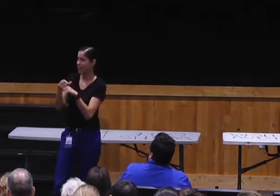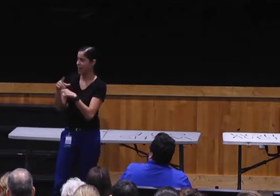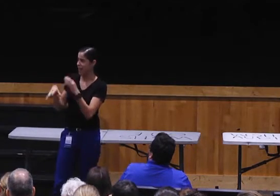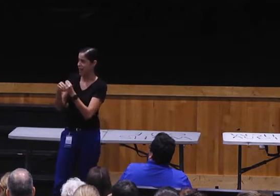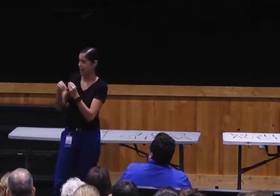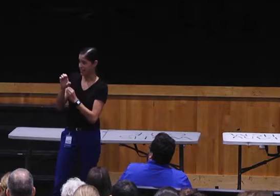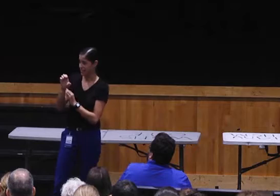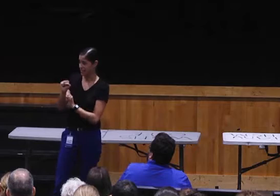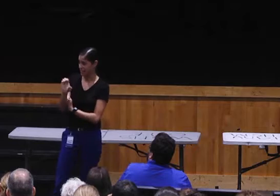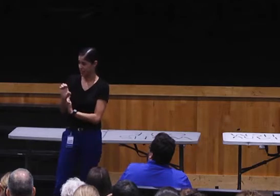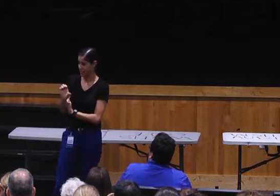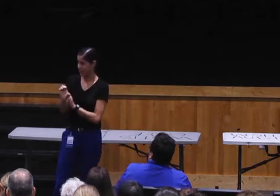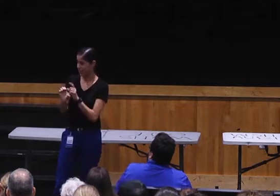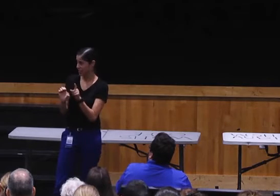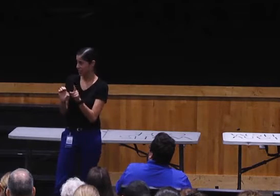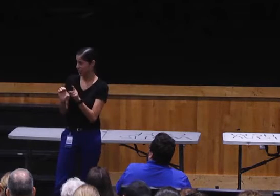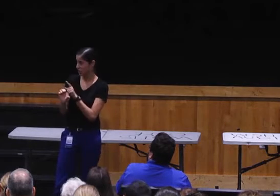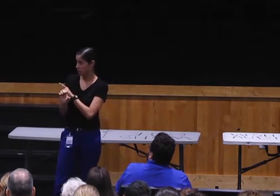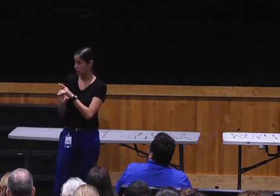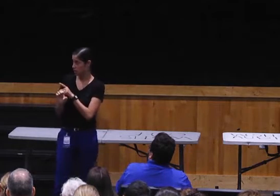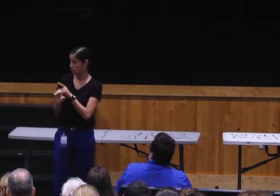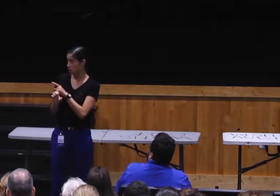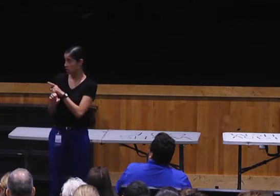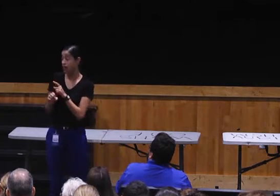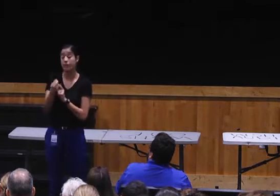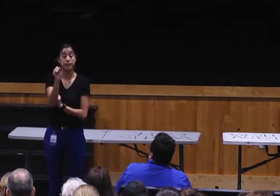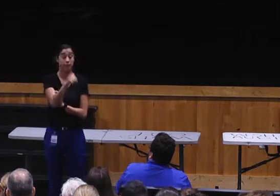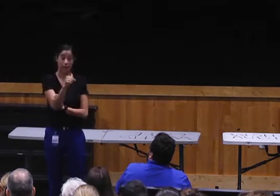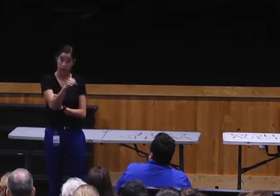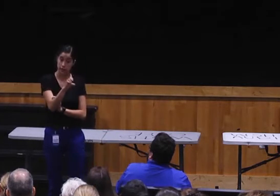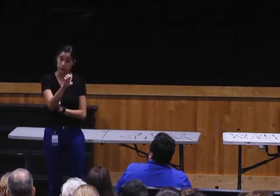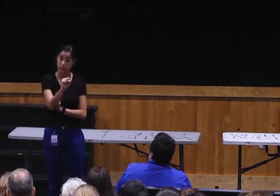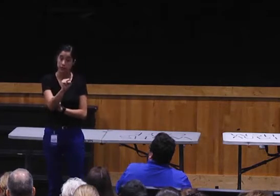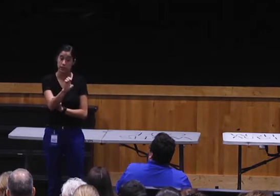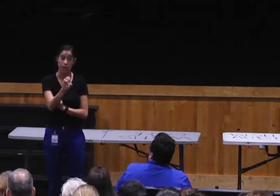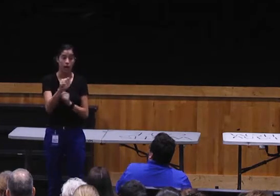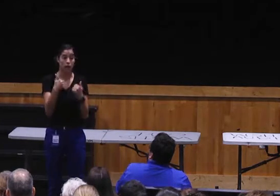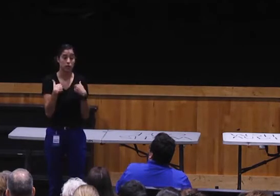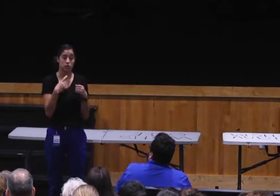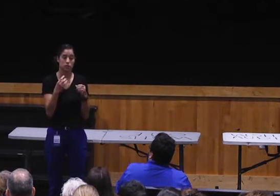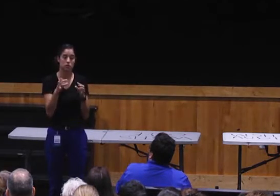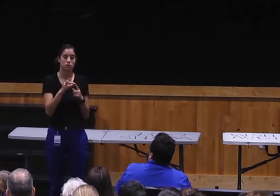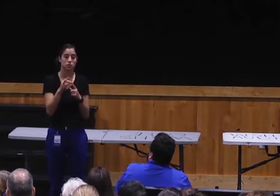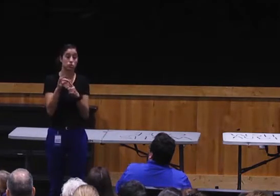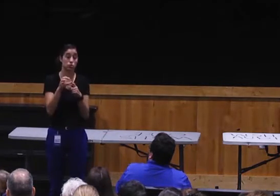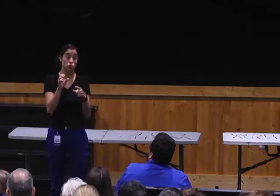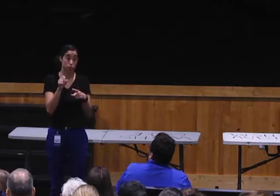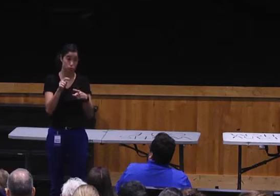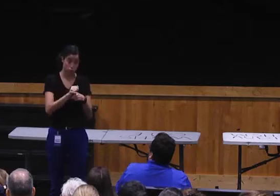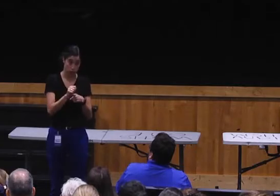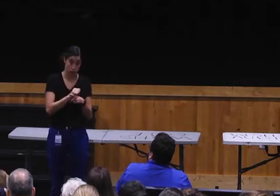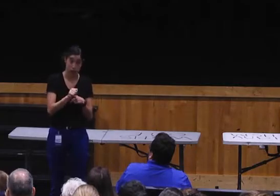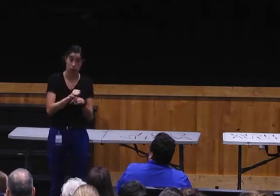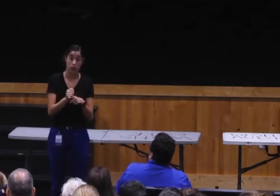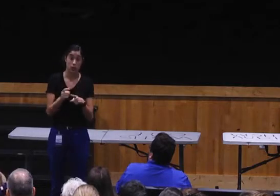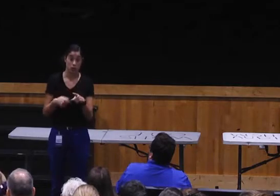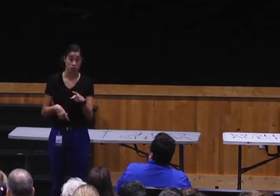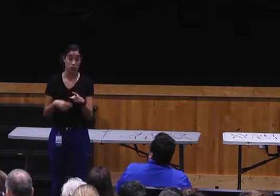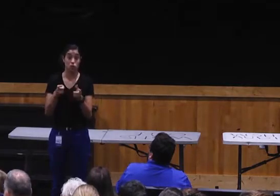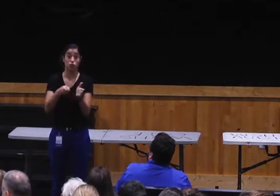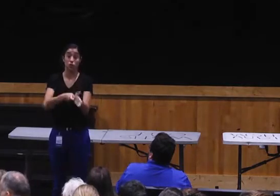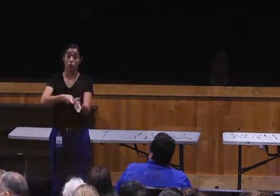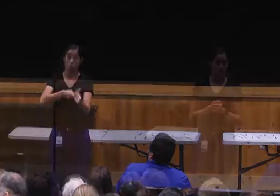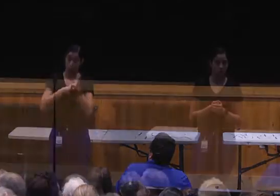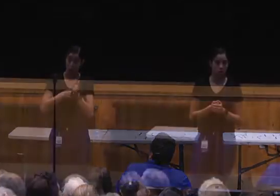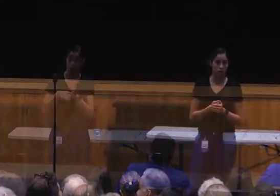It does. So ESE actually has a special, and we've changed this in the system. So if it is going to be an ESE, there would need to be an ESE certified sub.